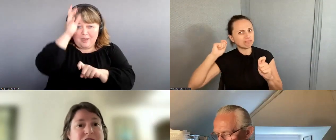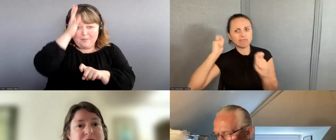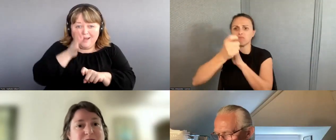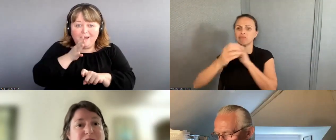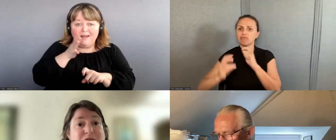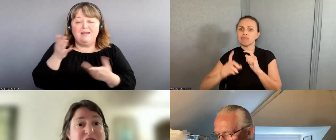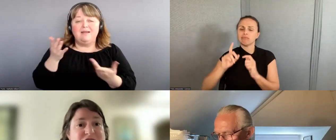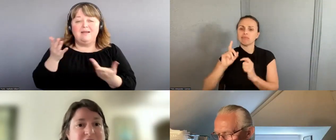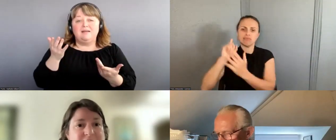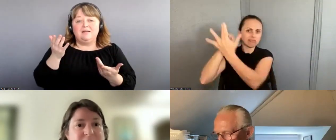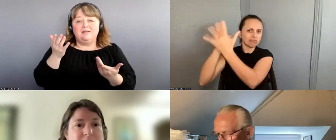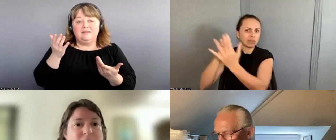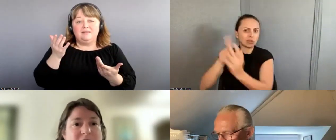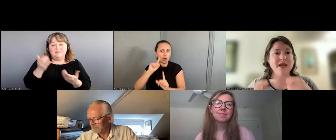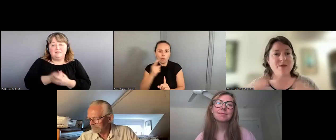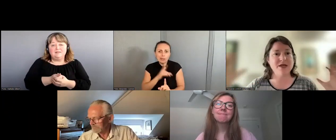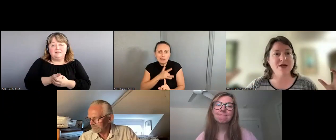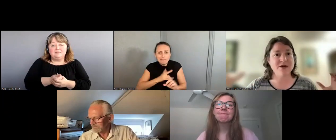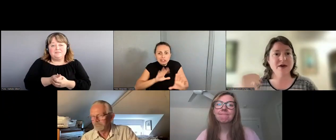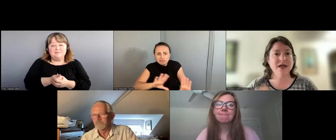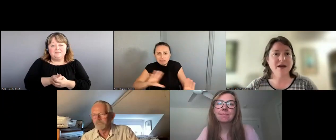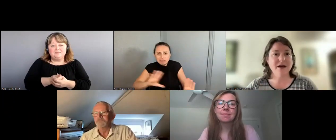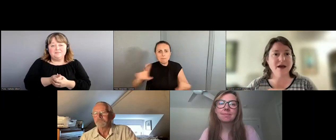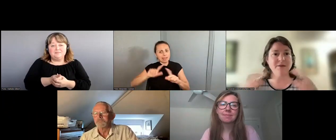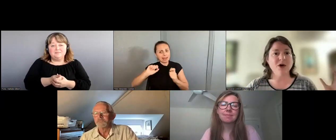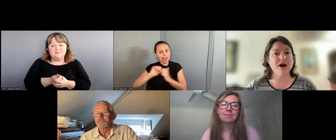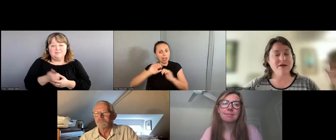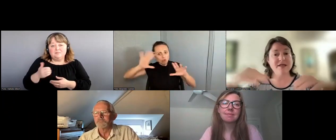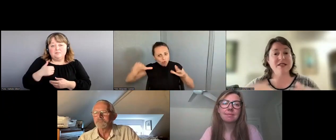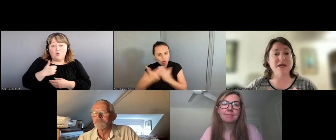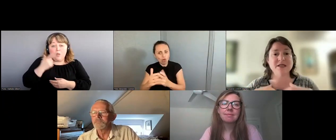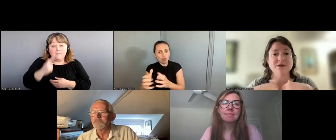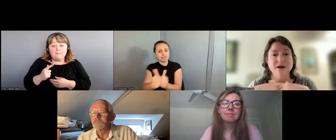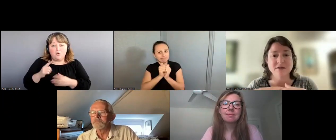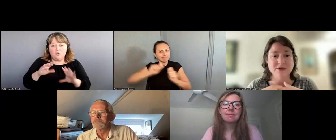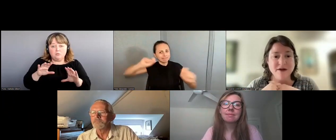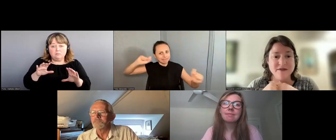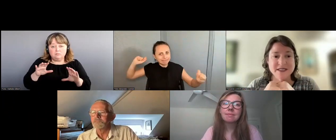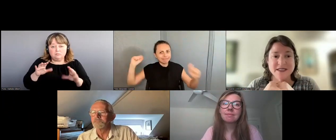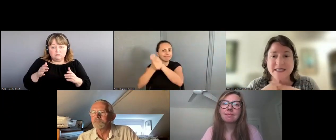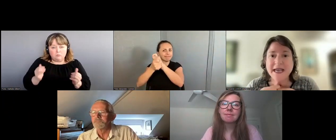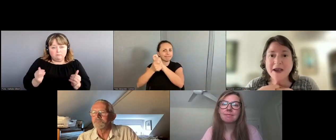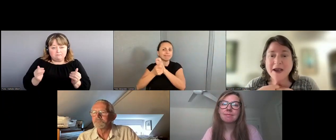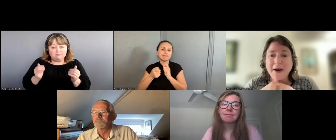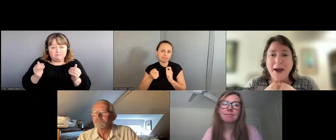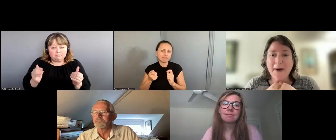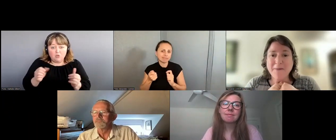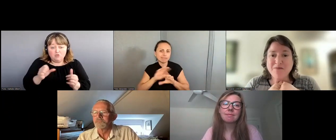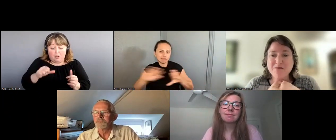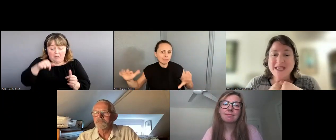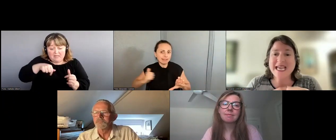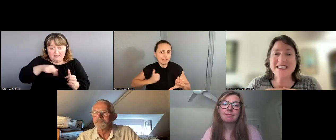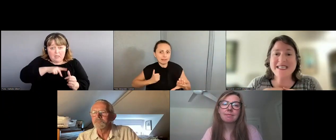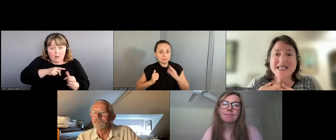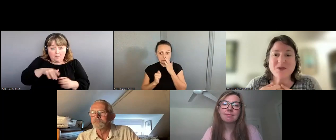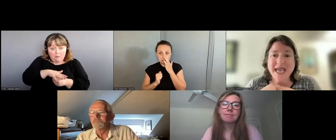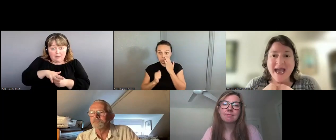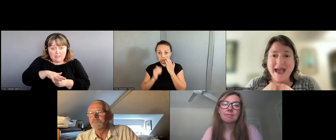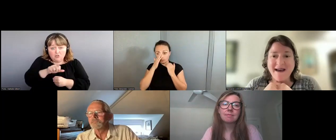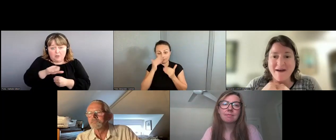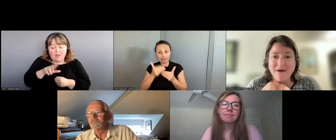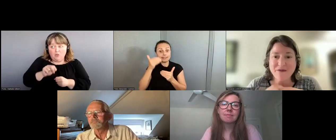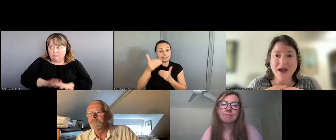not just provincially, but what can we do broader that speaks to our own provinces. Next,